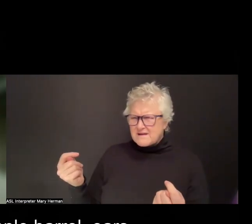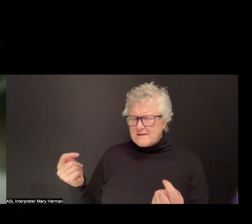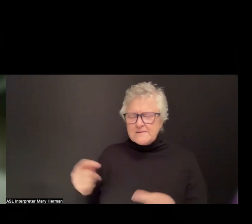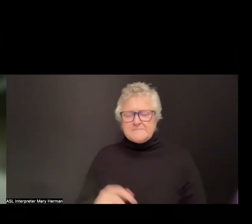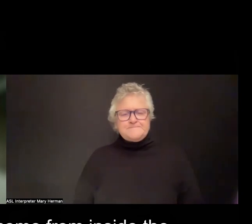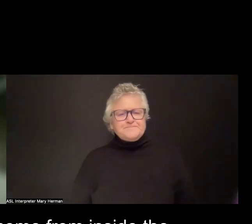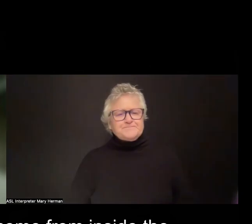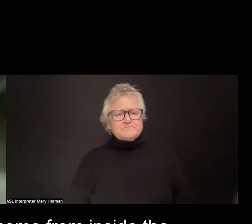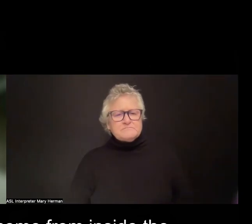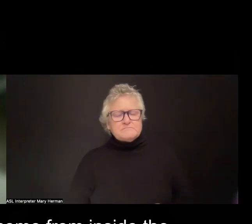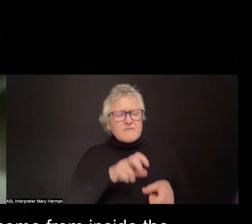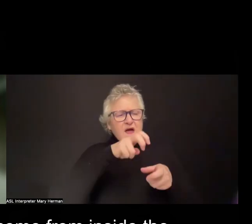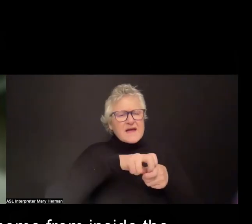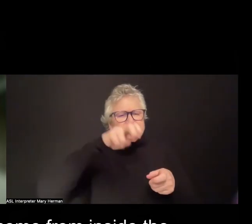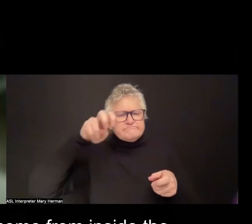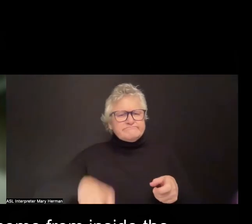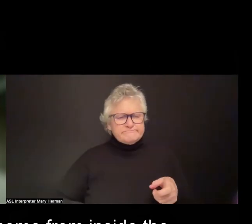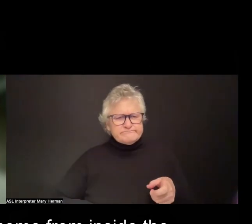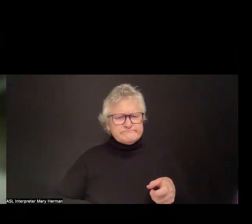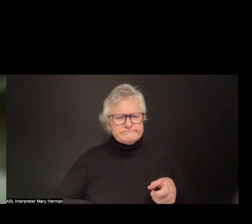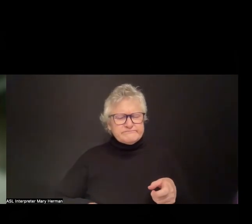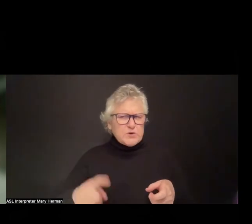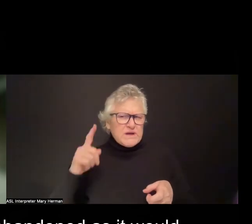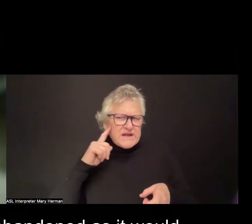to listen. The voices hadn't come from inside